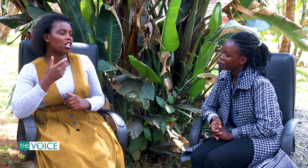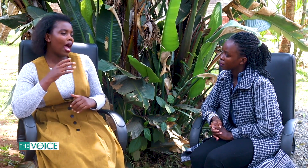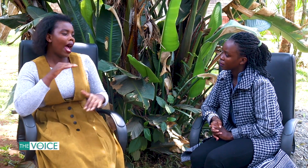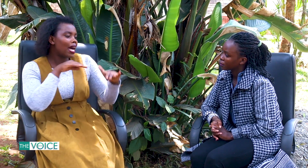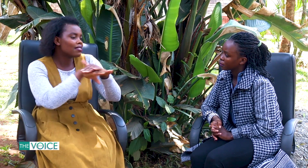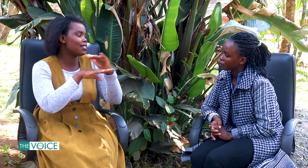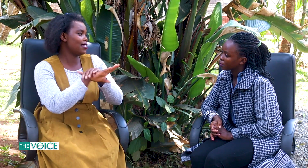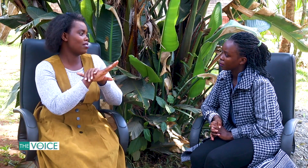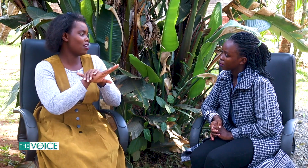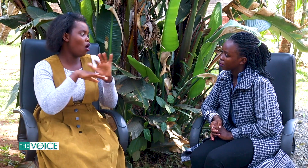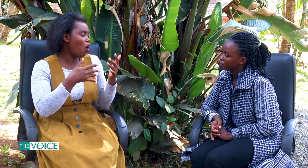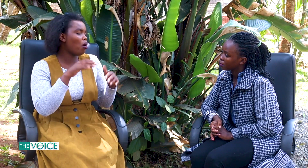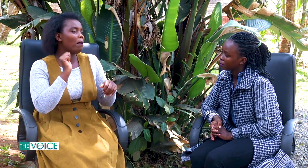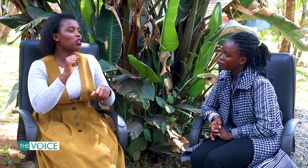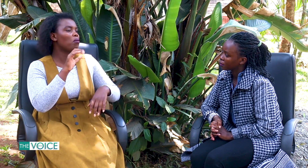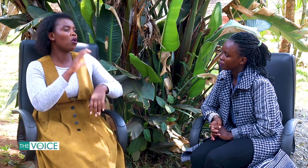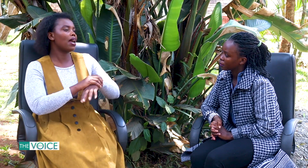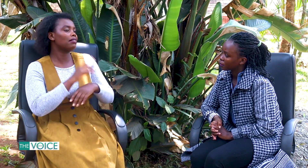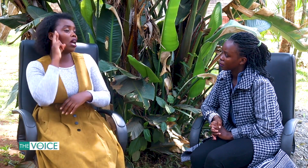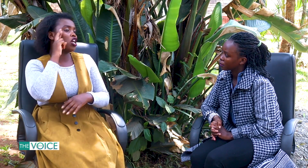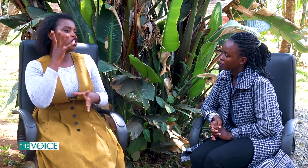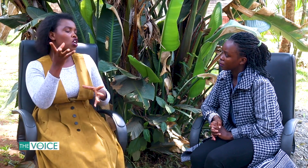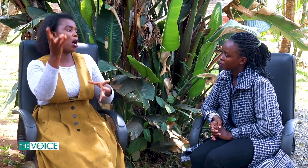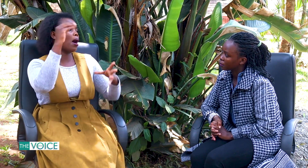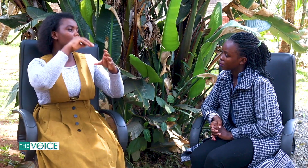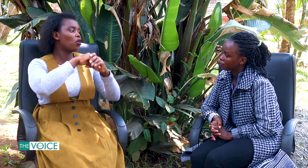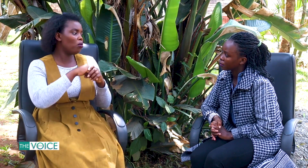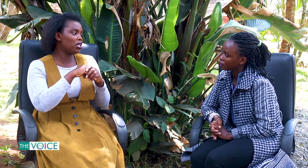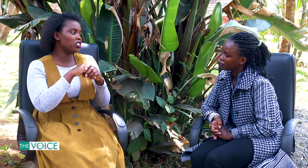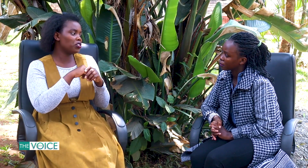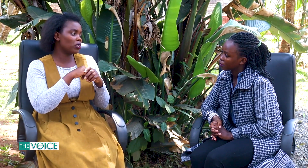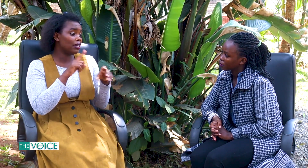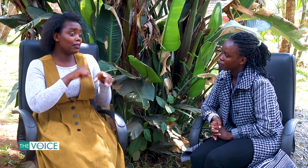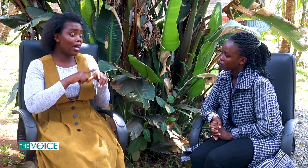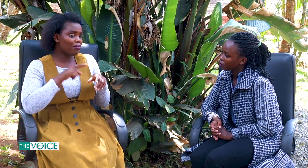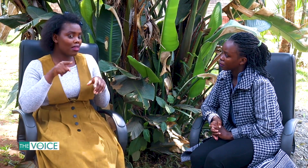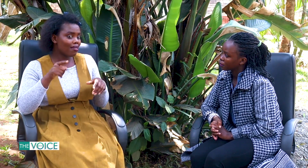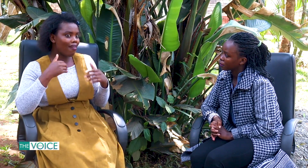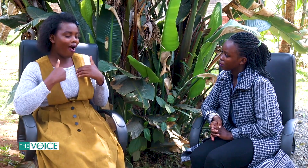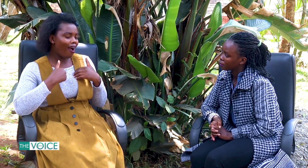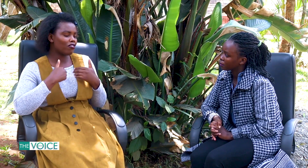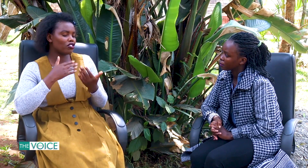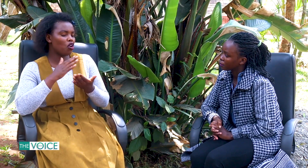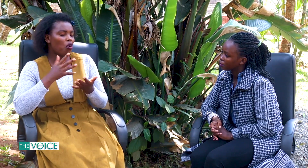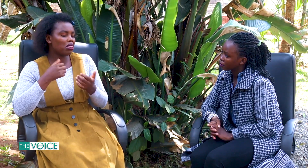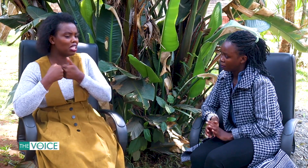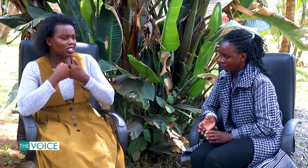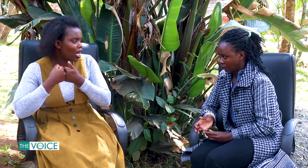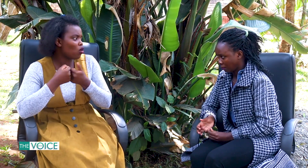And also the barriers that we have in accessing the health services on the area of mental health.